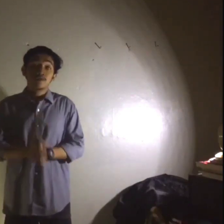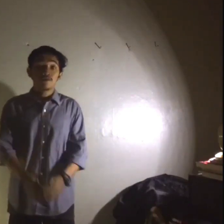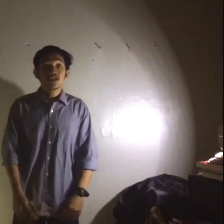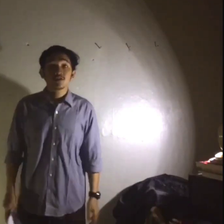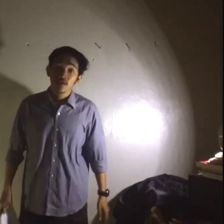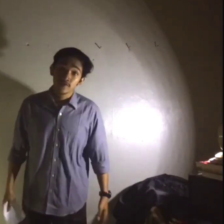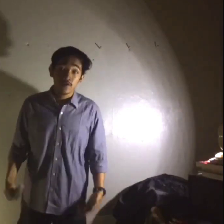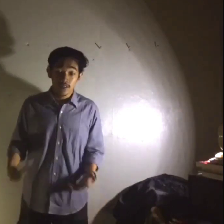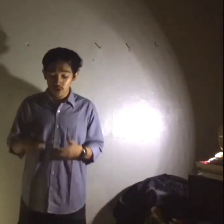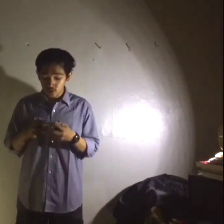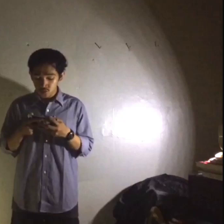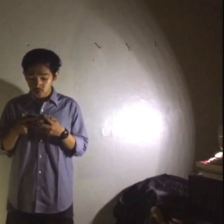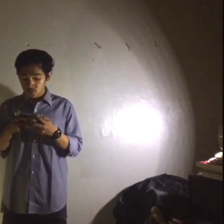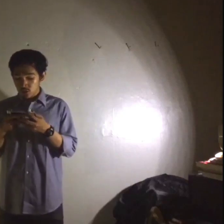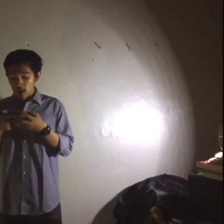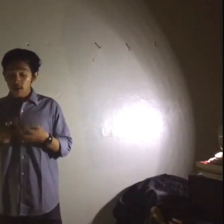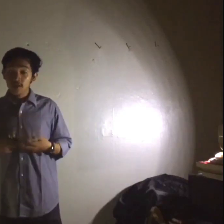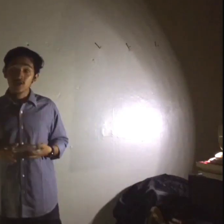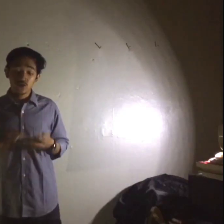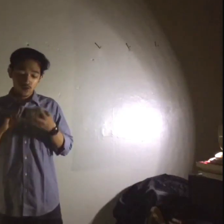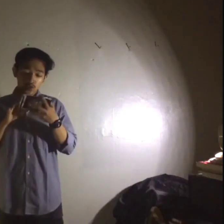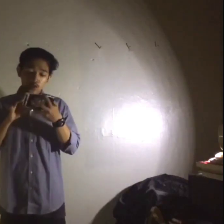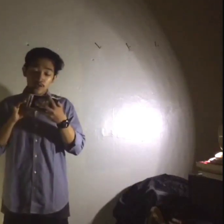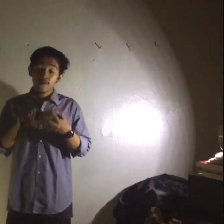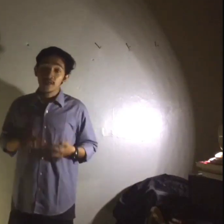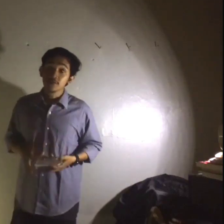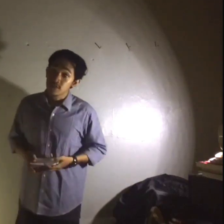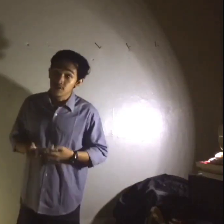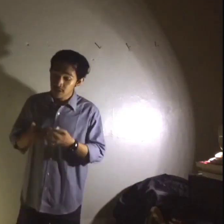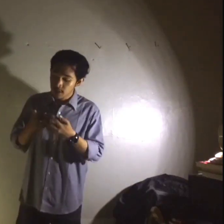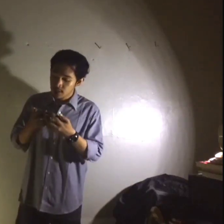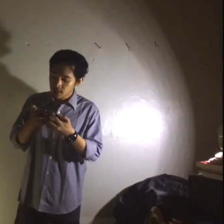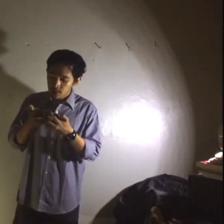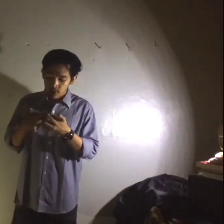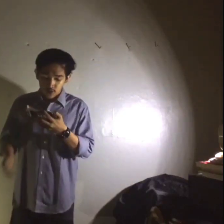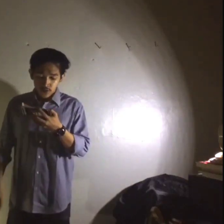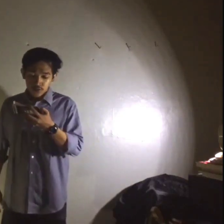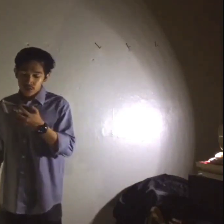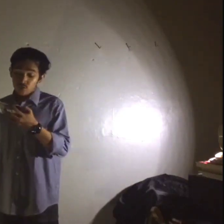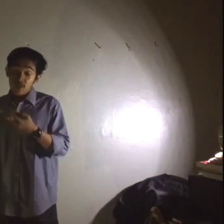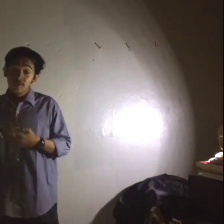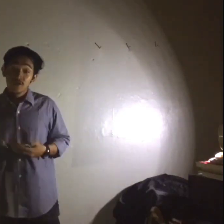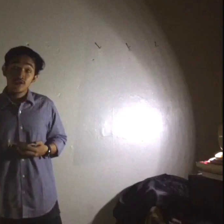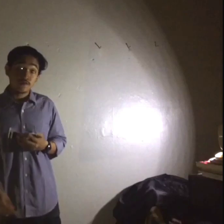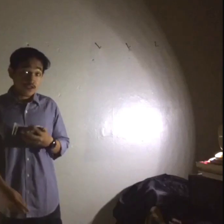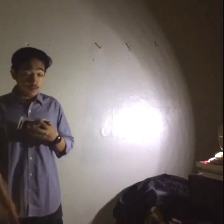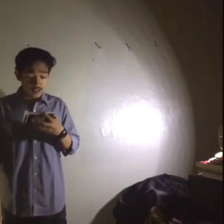Then without any further ado, I'd like to invite Ms. Harumingga to deliver the first